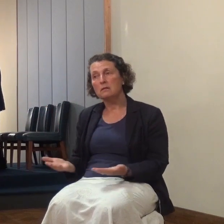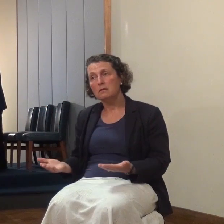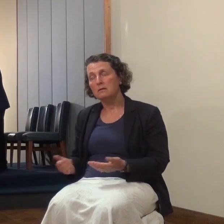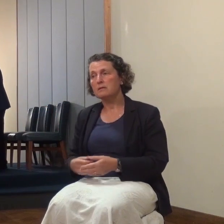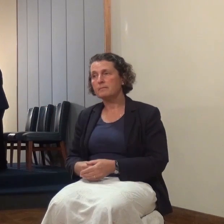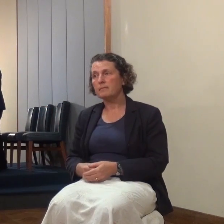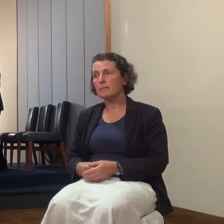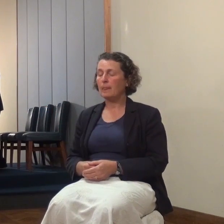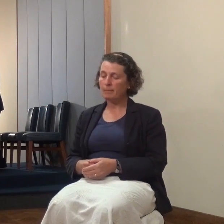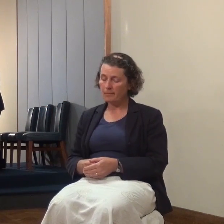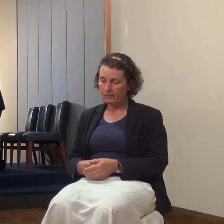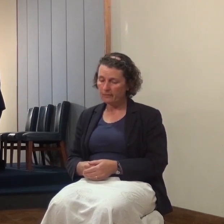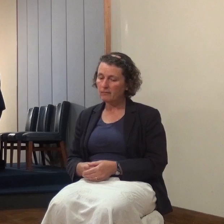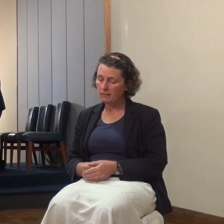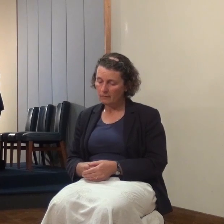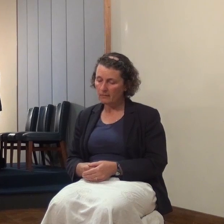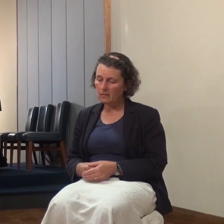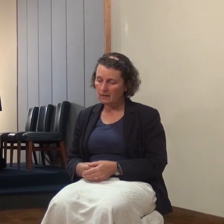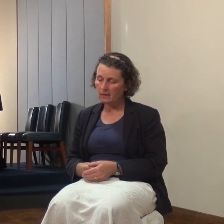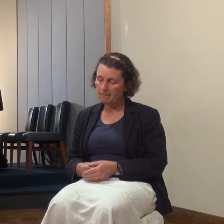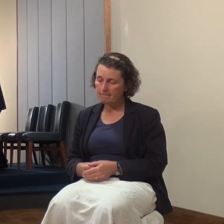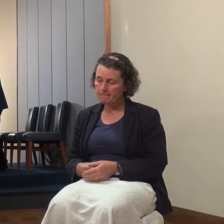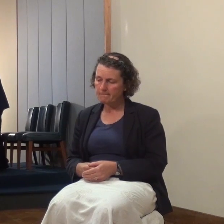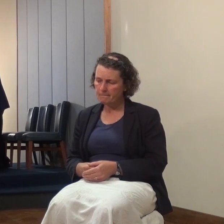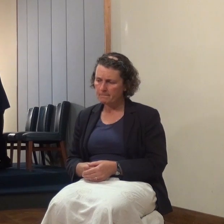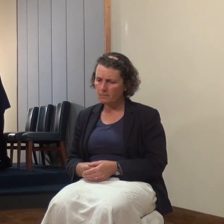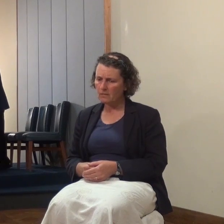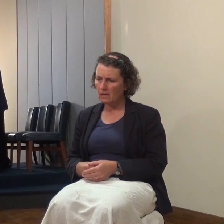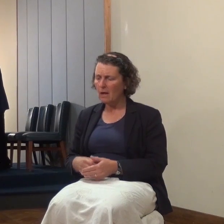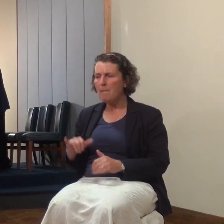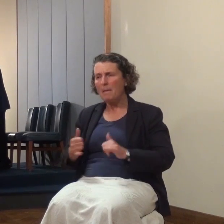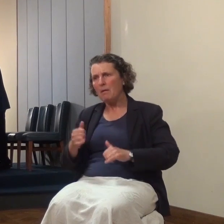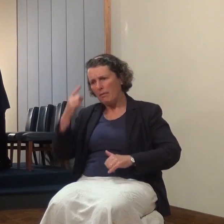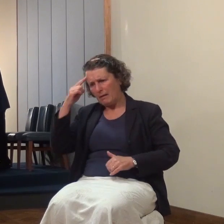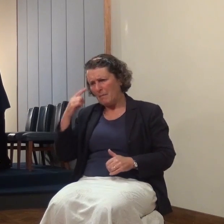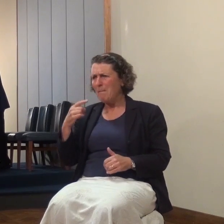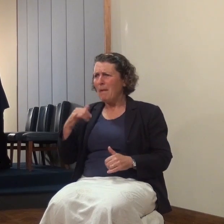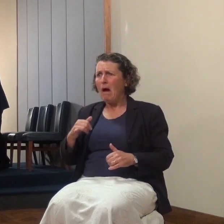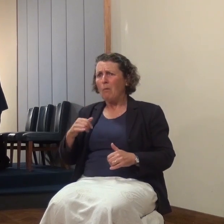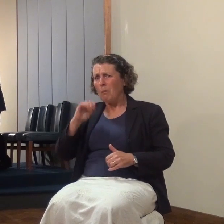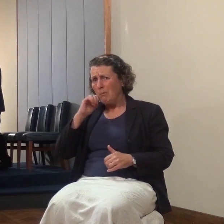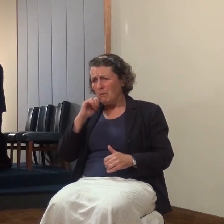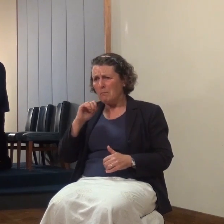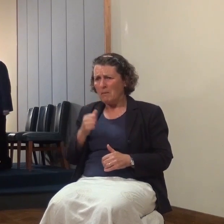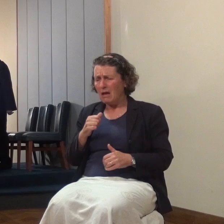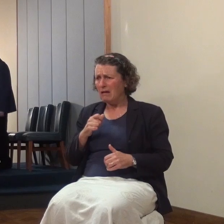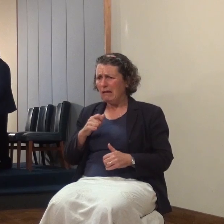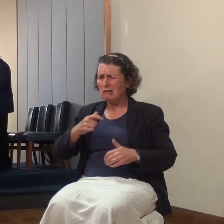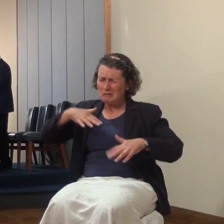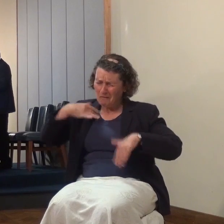with the trial and affliction that we are in until our dying day. We are slow to